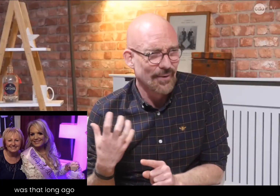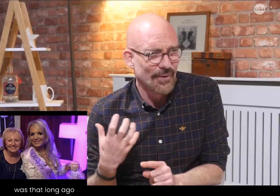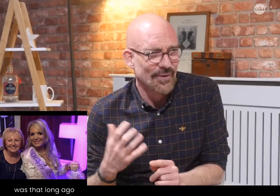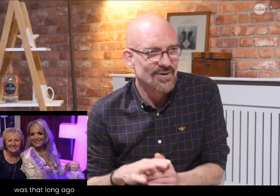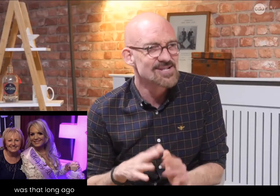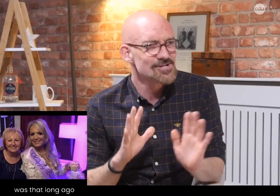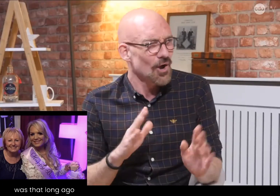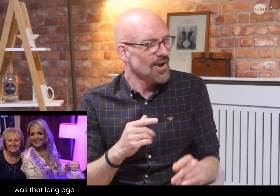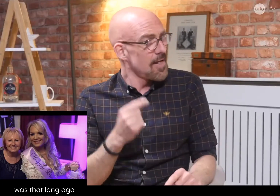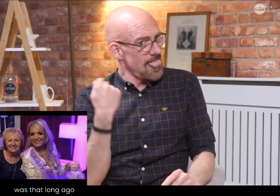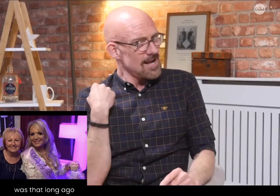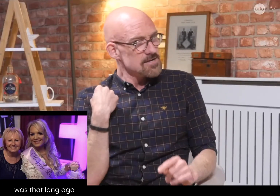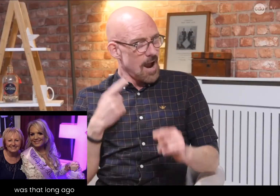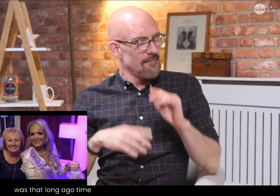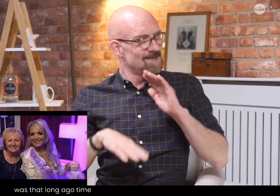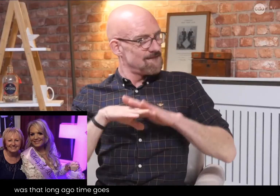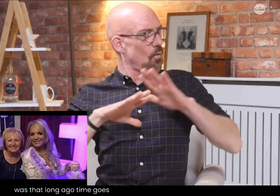goes by so fast, doesn't it?